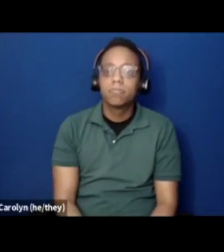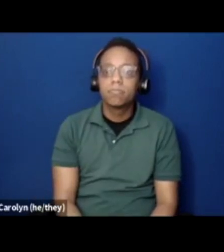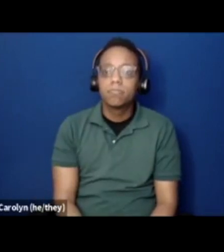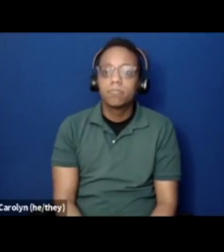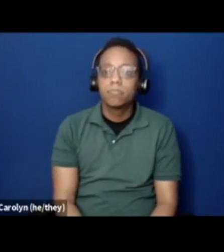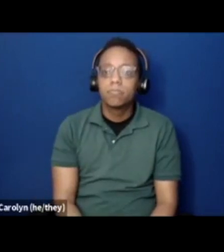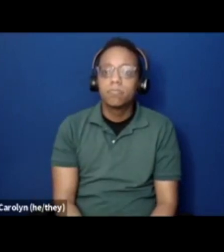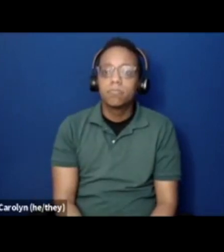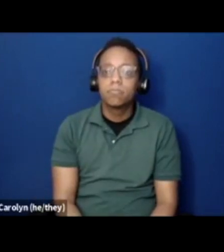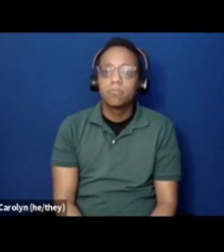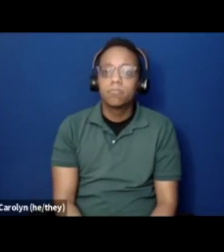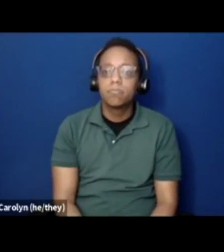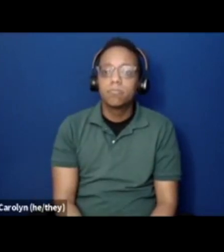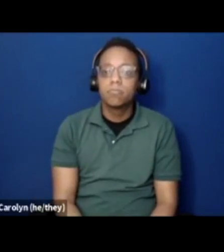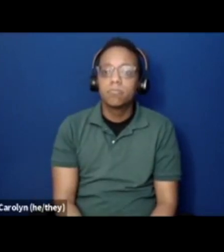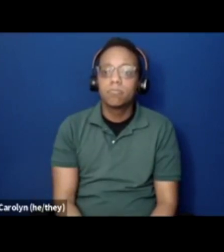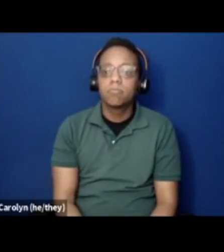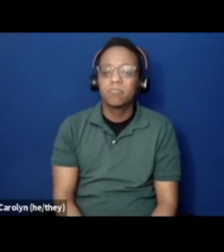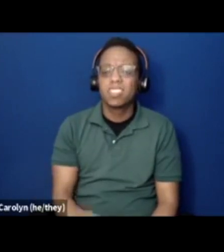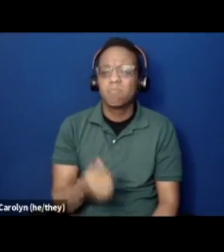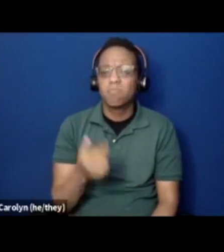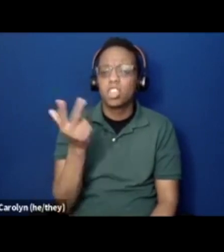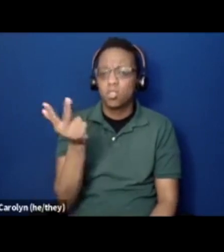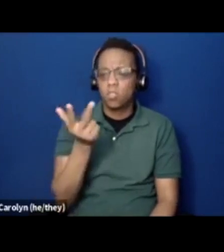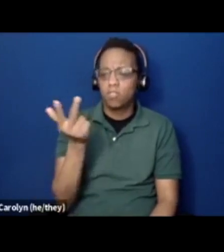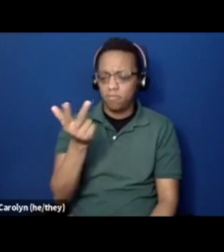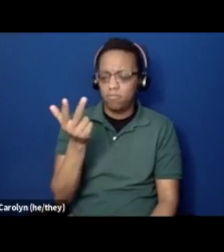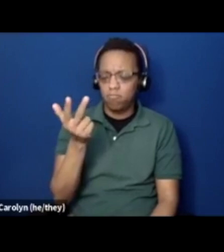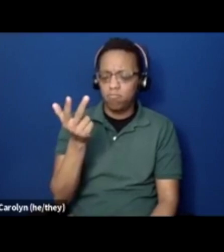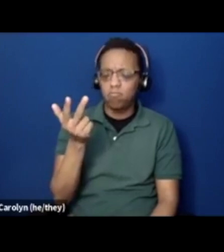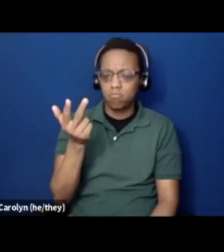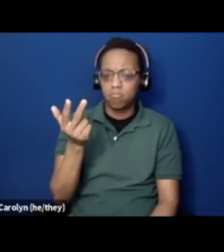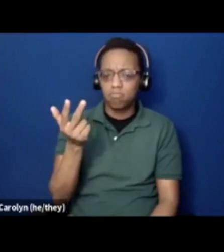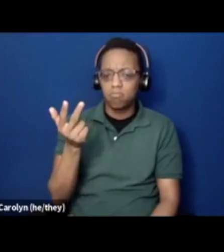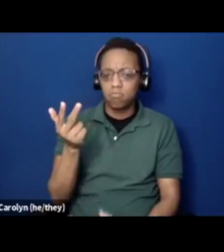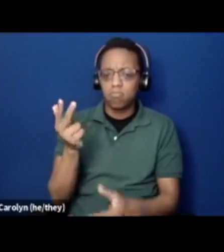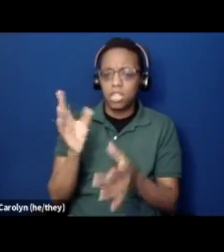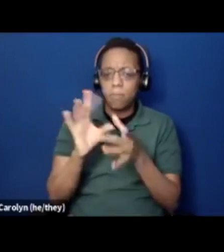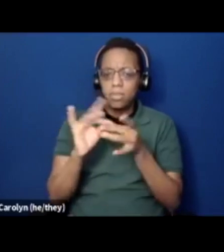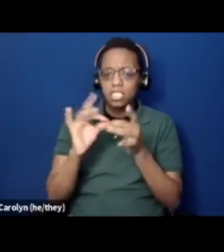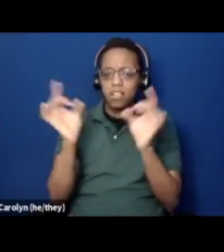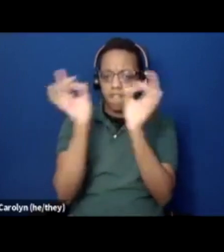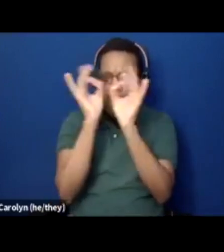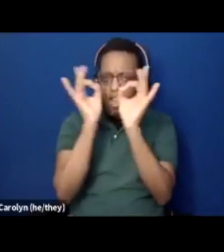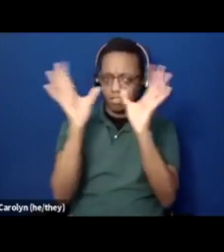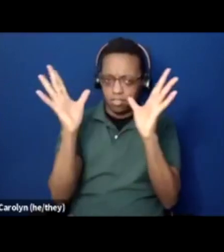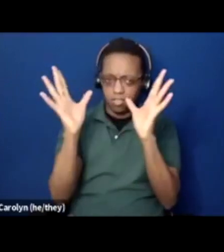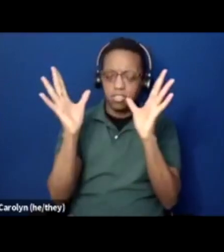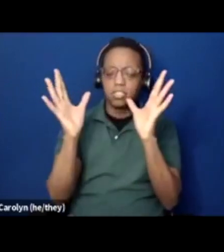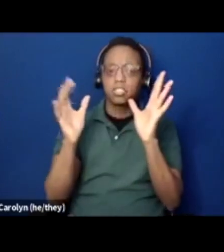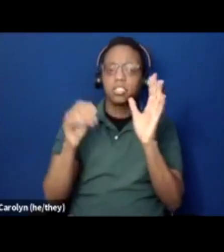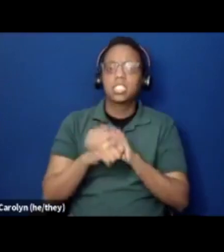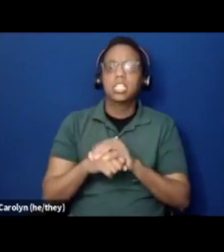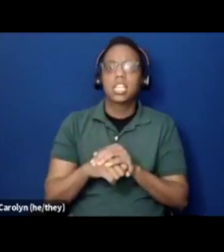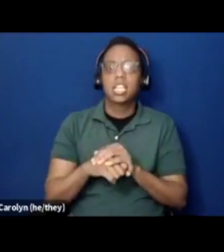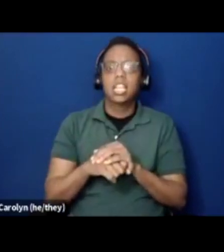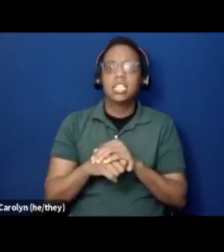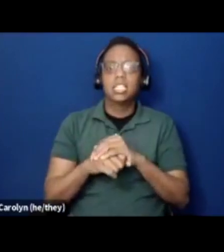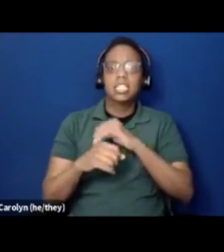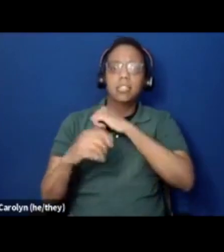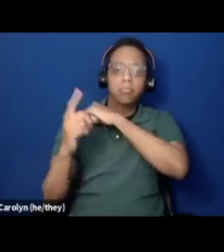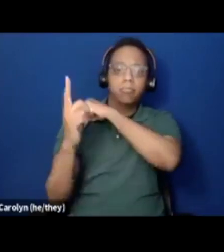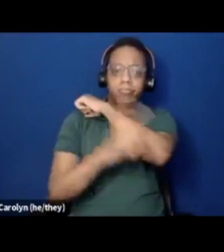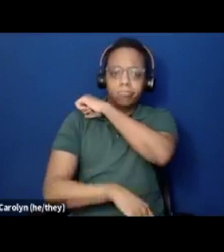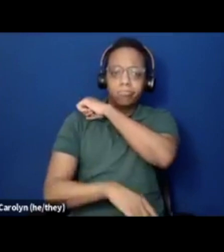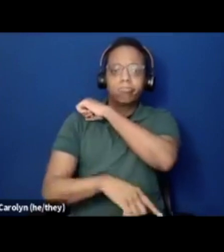Both of you all, I think all three of you all mentioned the violence and the prosecution of this violence.